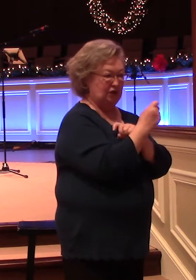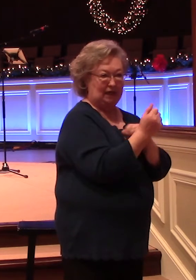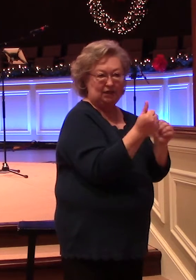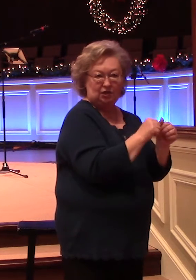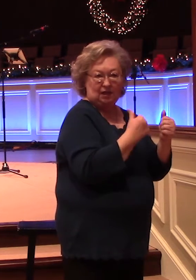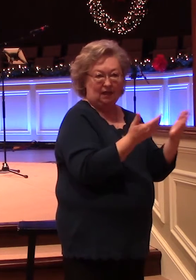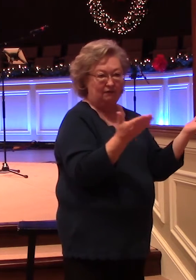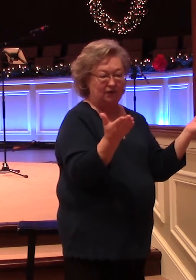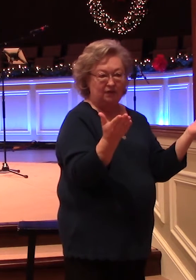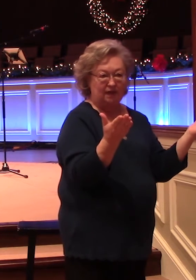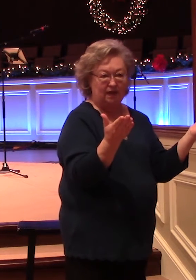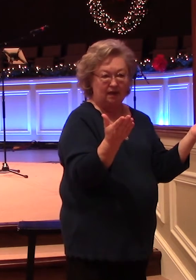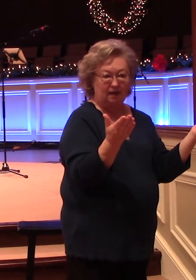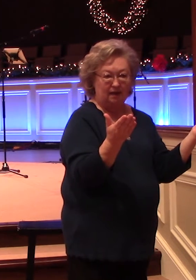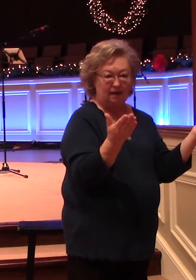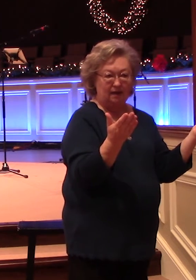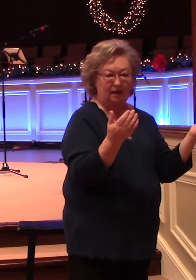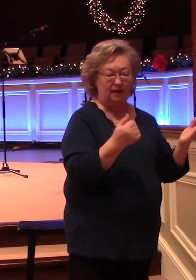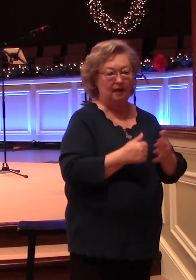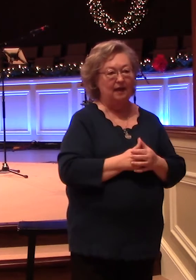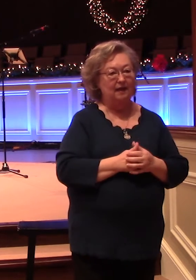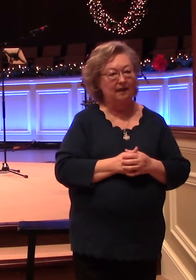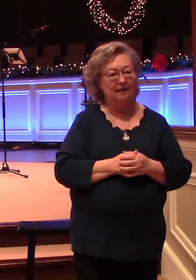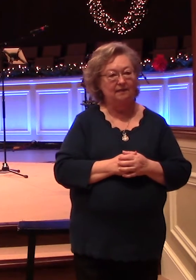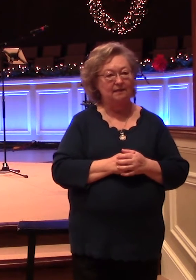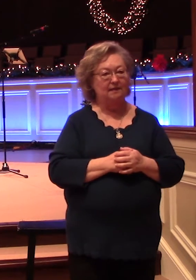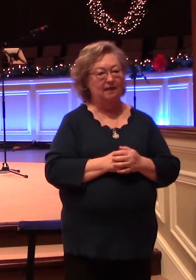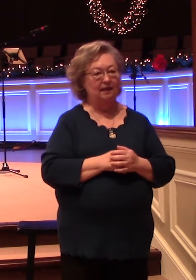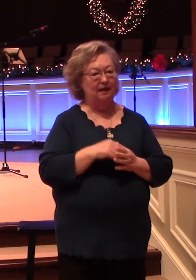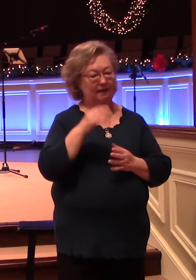from Christ. It changes everything.